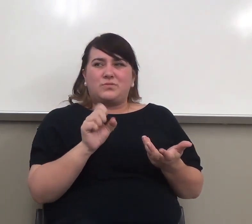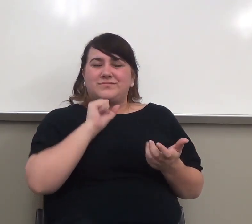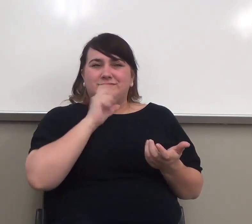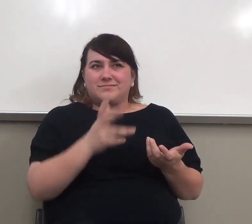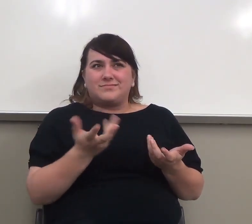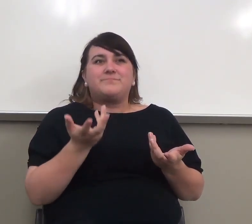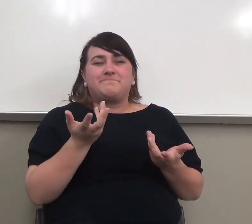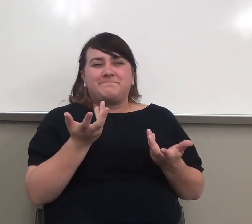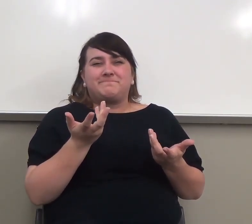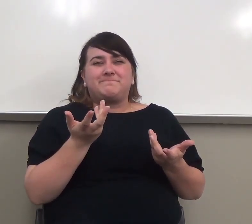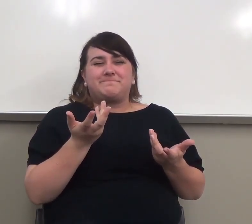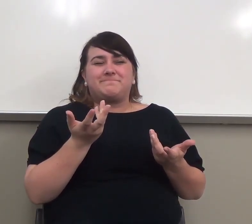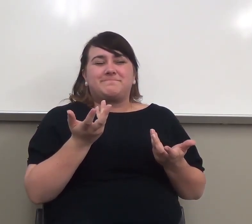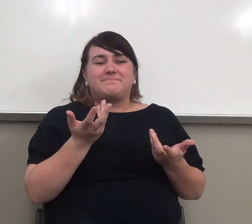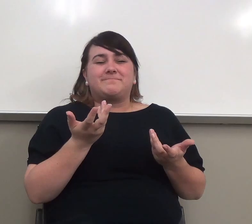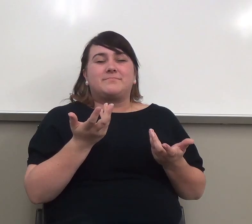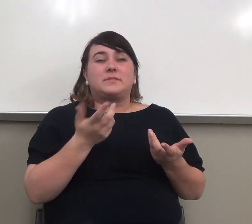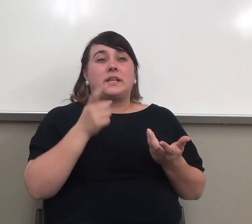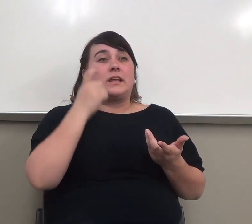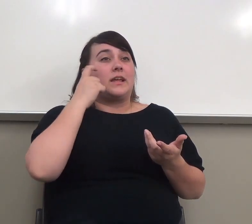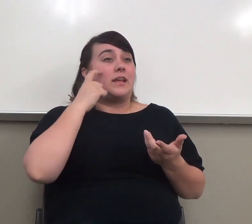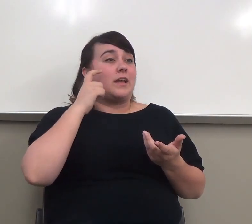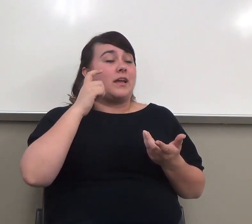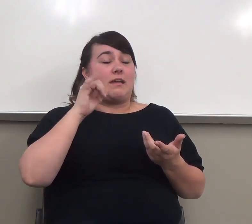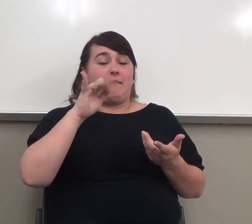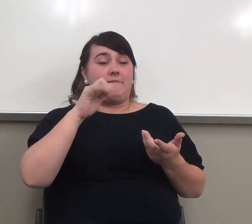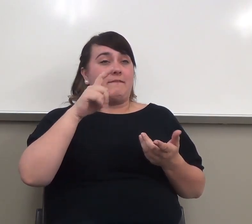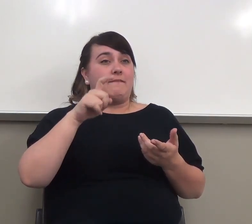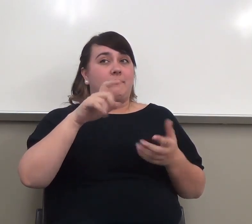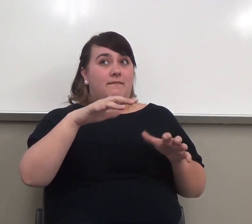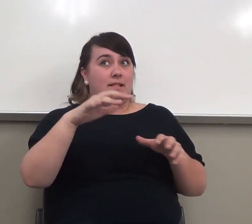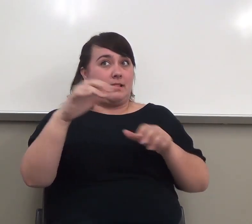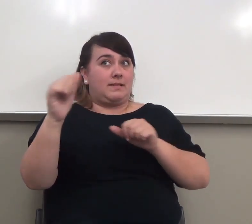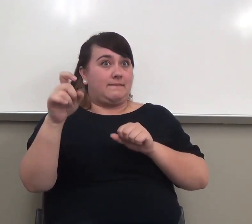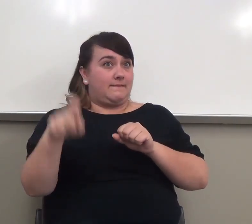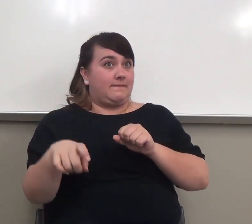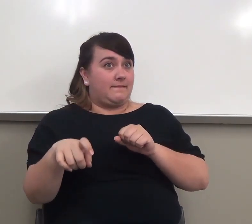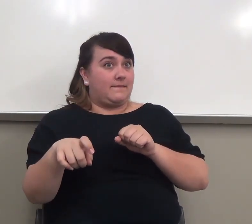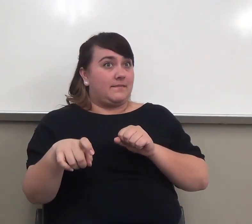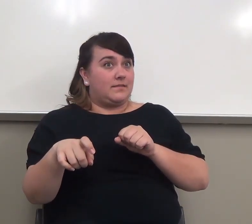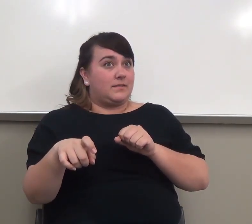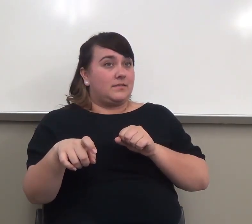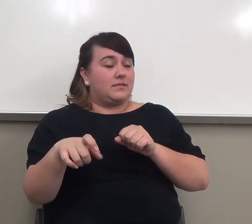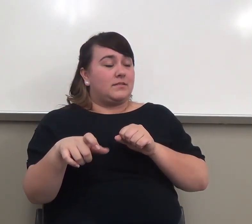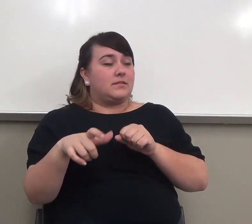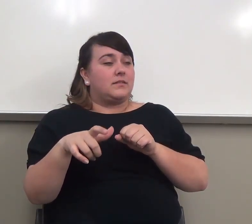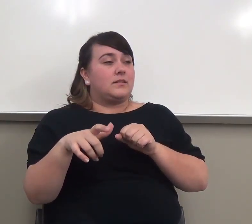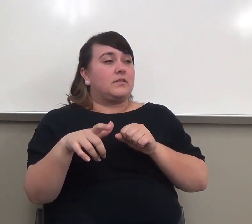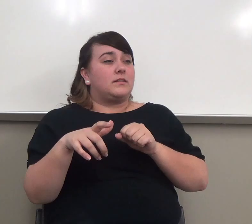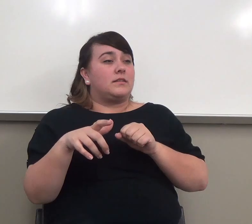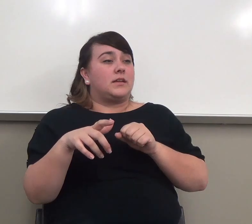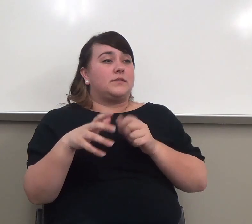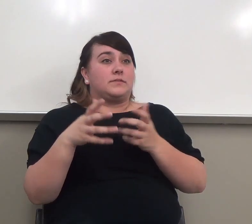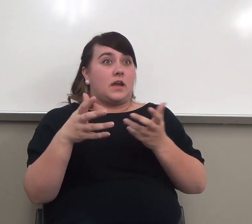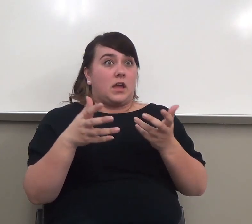but then pretty soon I notice they're back with their friends giggling over something, and they are not